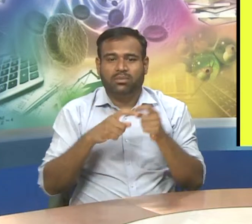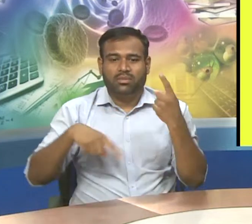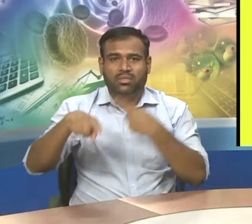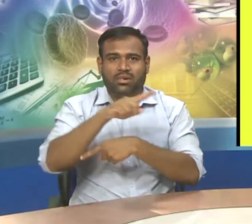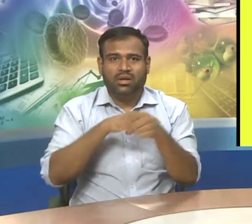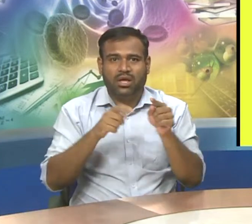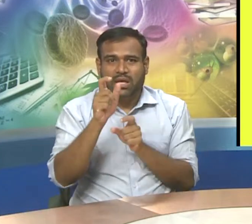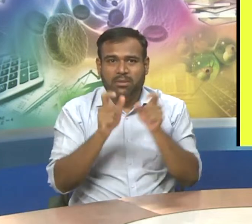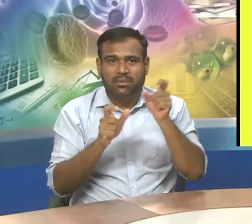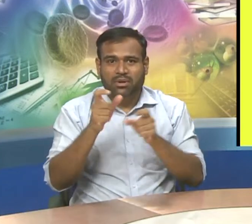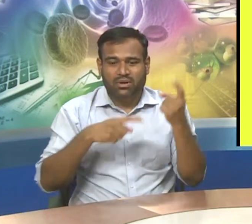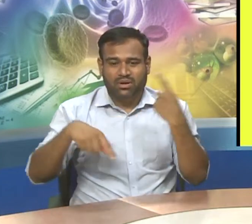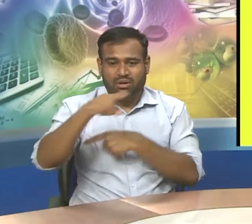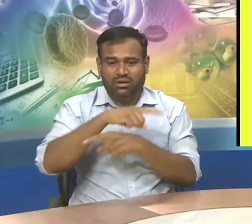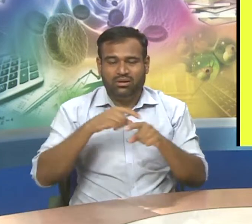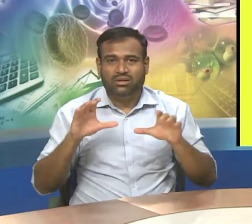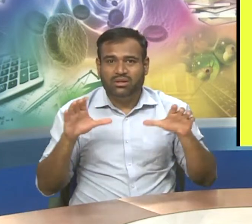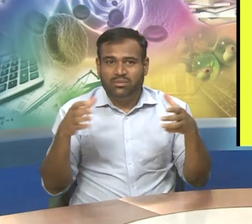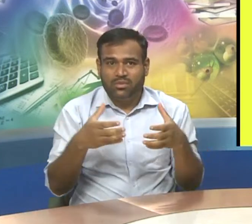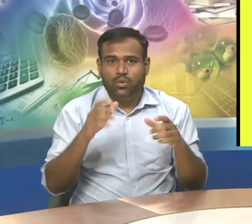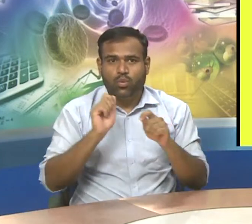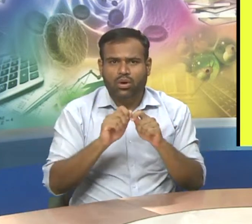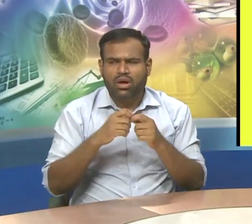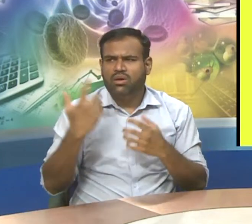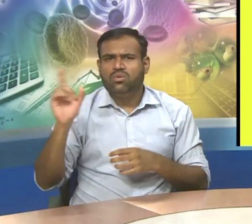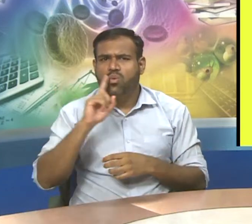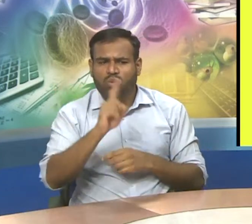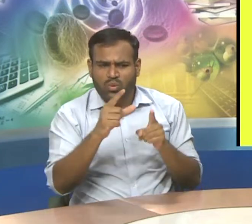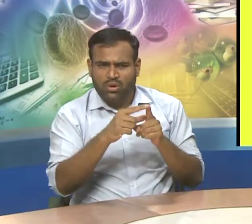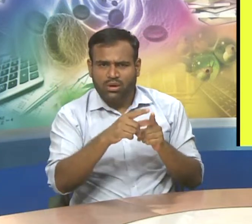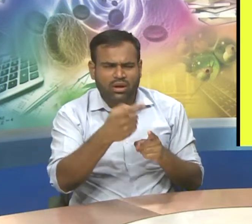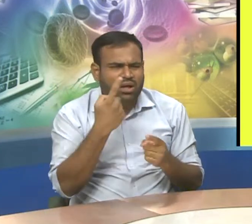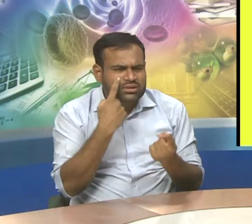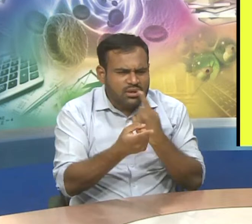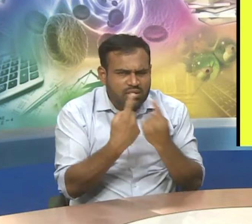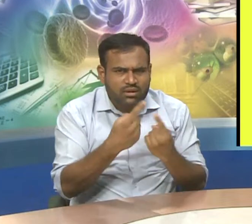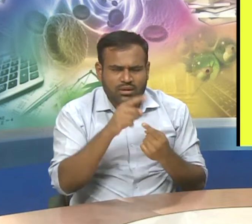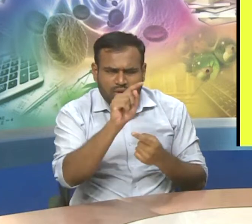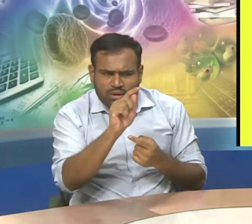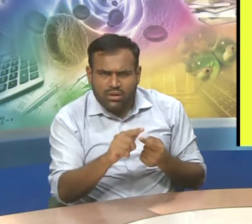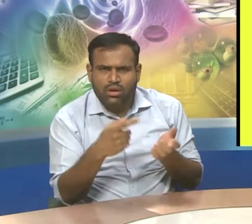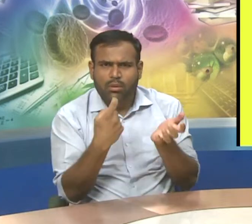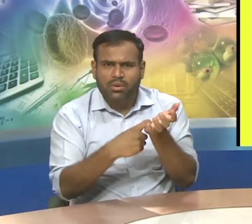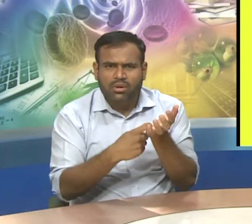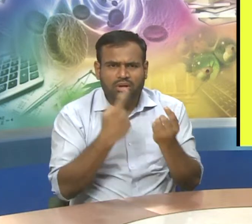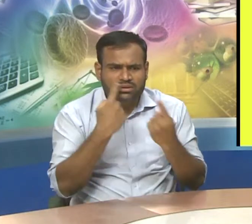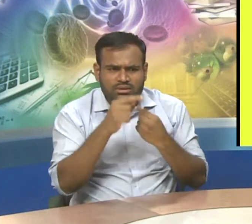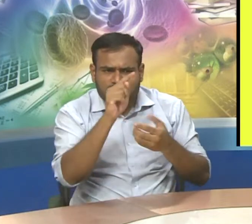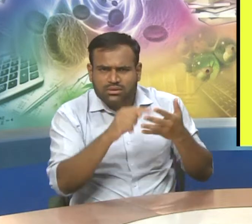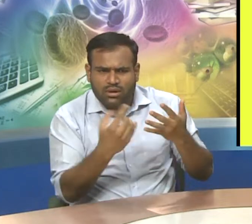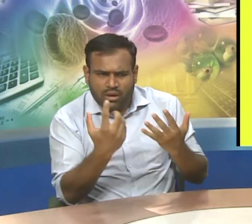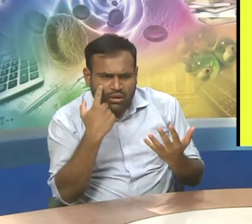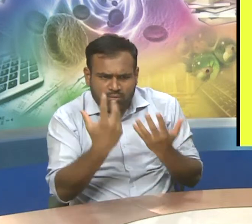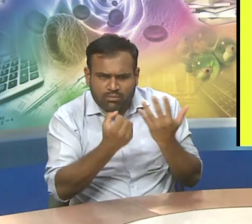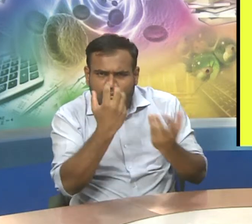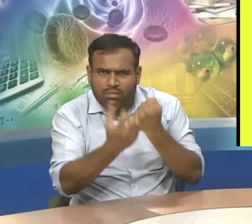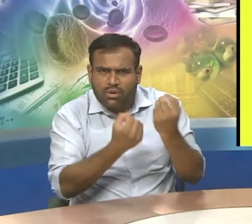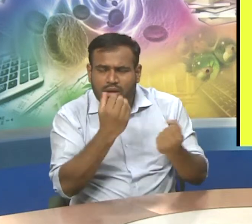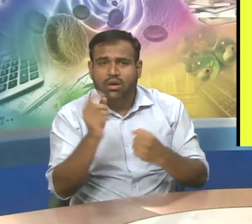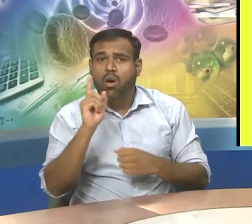This word is commission. An official group of people who are asked to find out